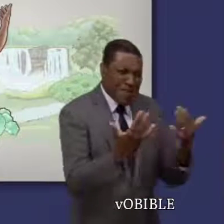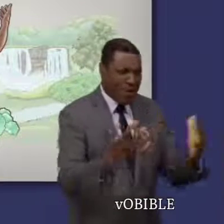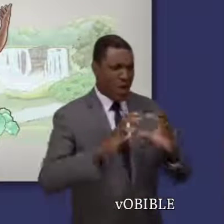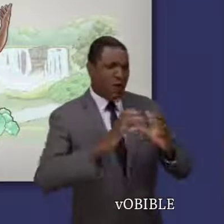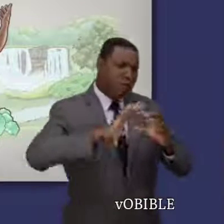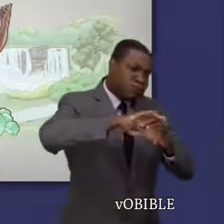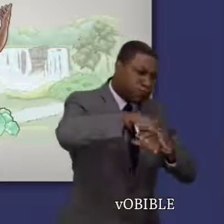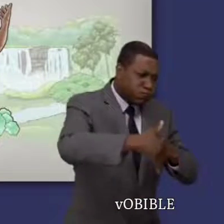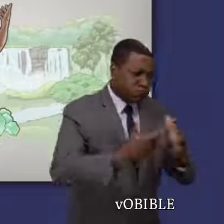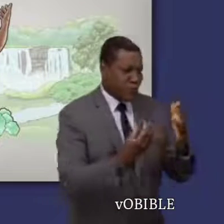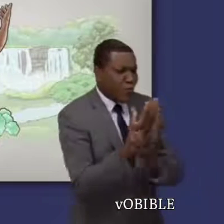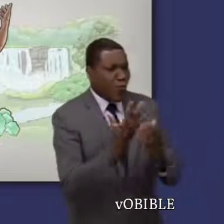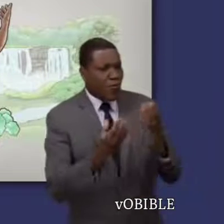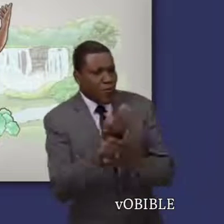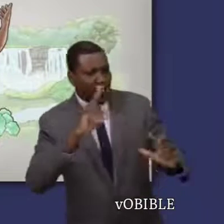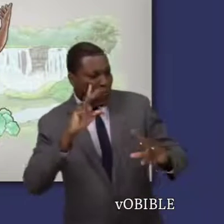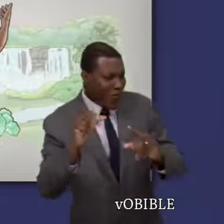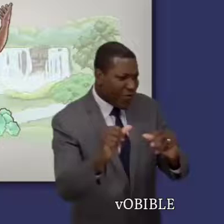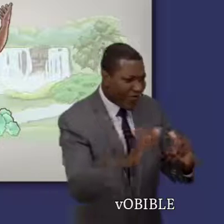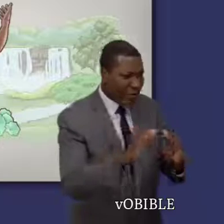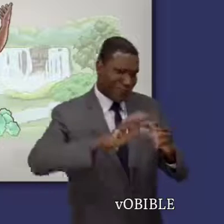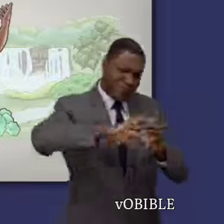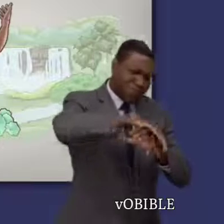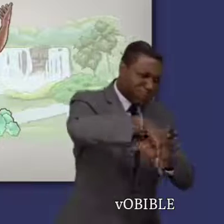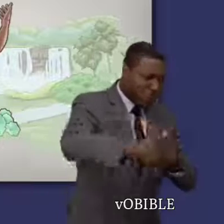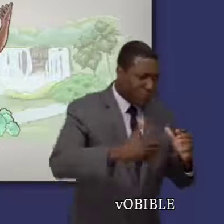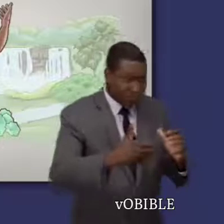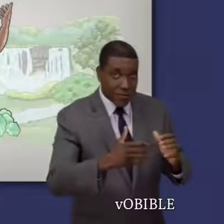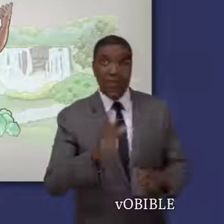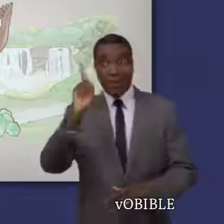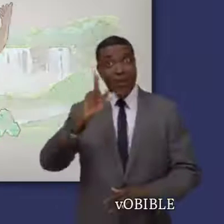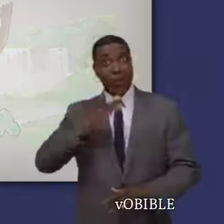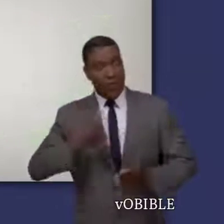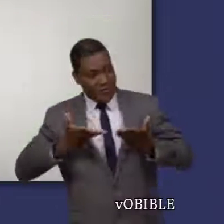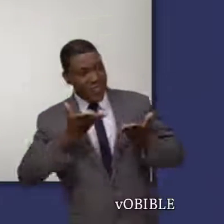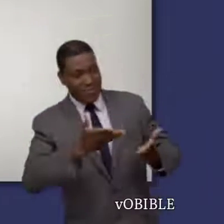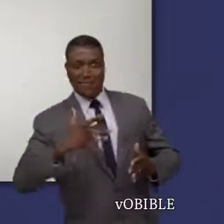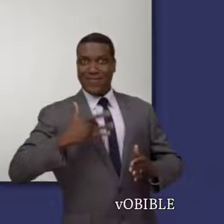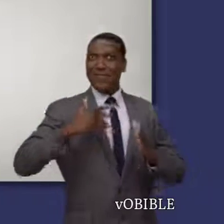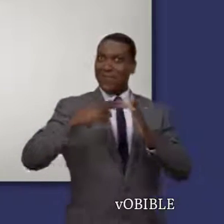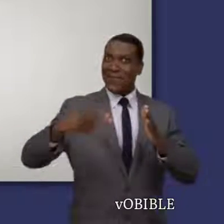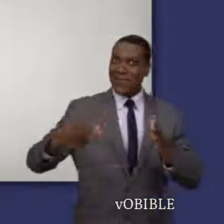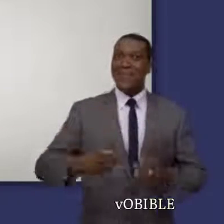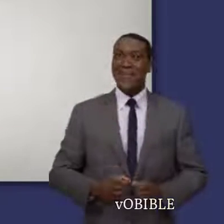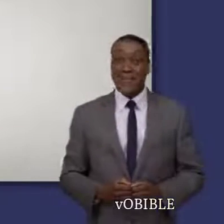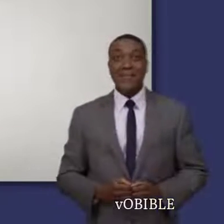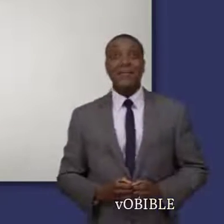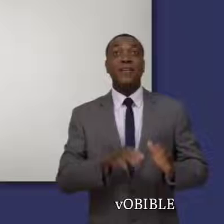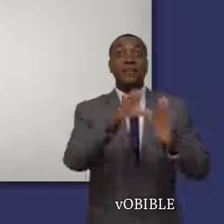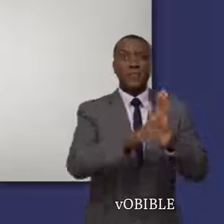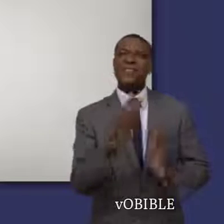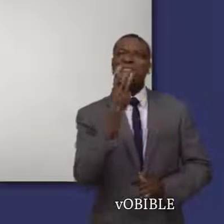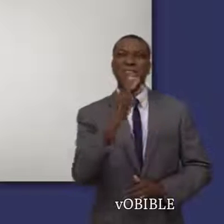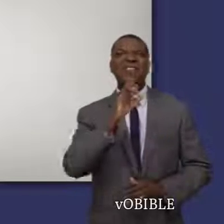and subdue it, and they had the prospect of everlasting life. In chapter 3,